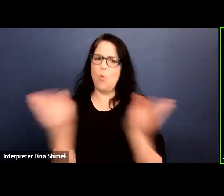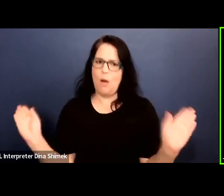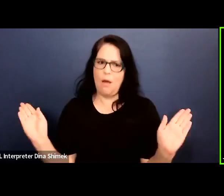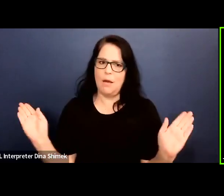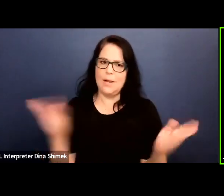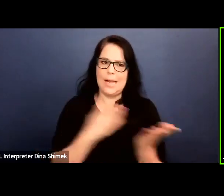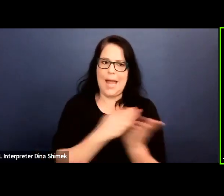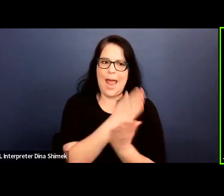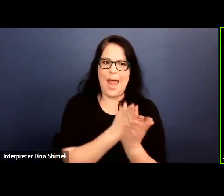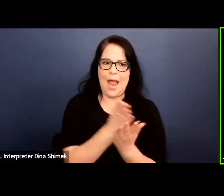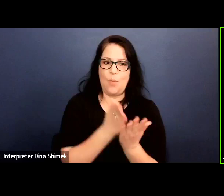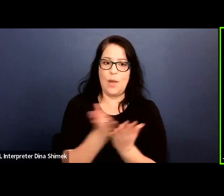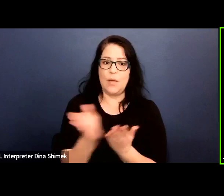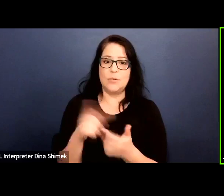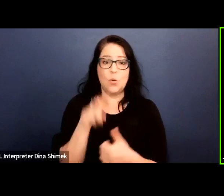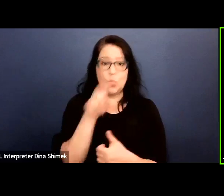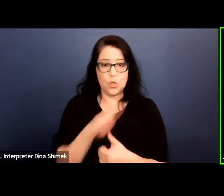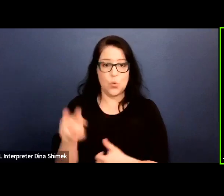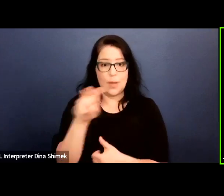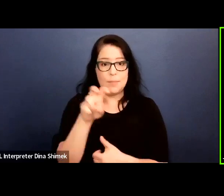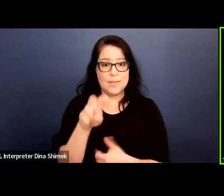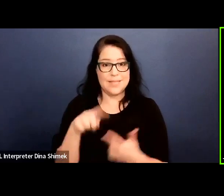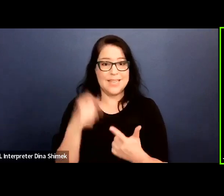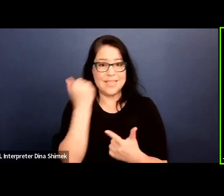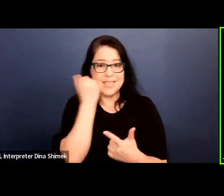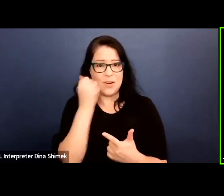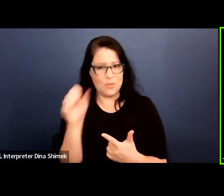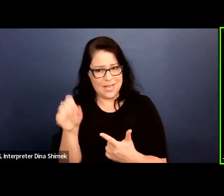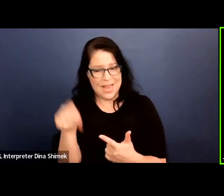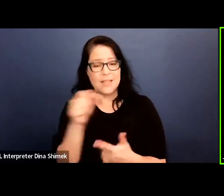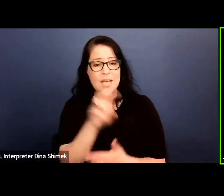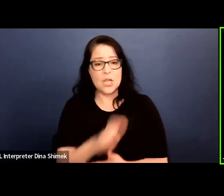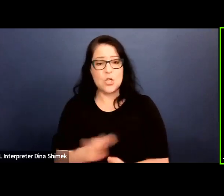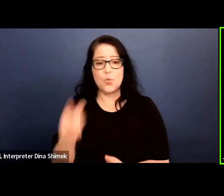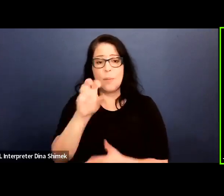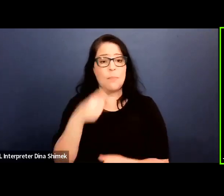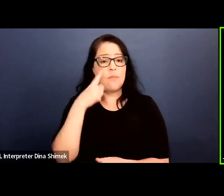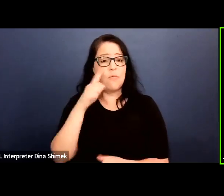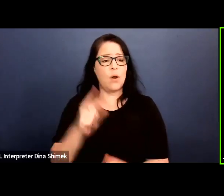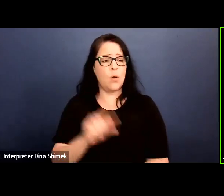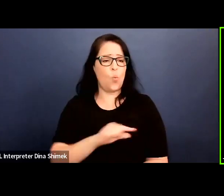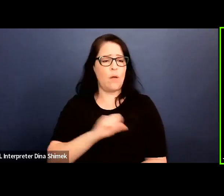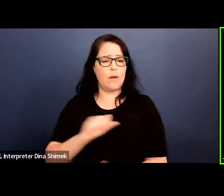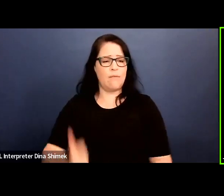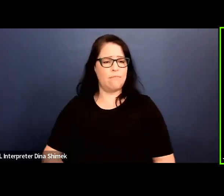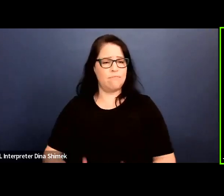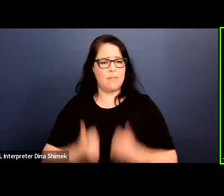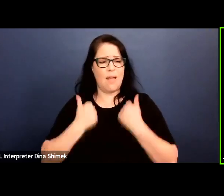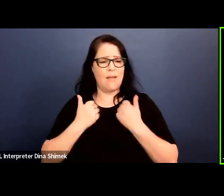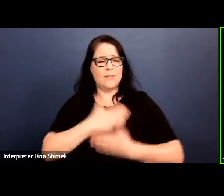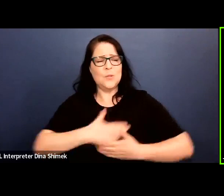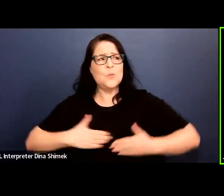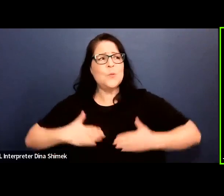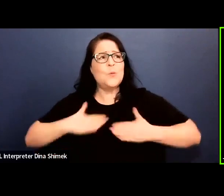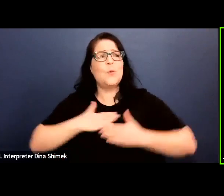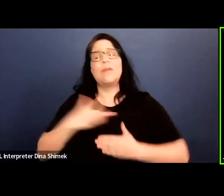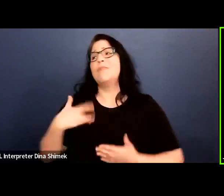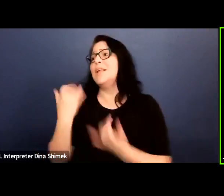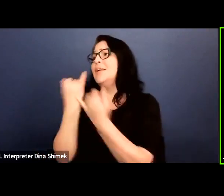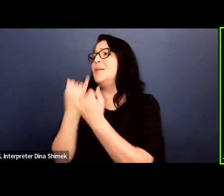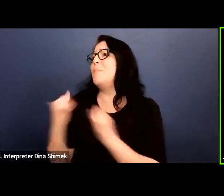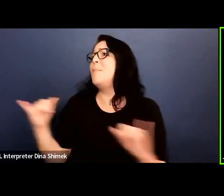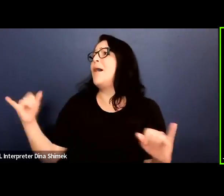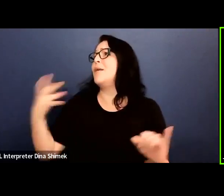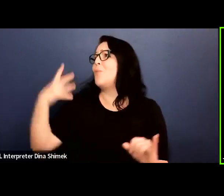they've said trips, dental. Yes, a trip could be a quality of life. That might be a sense of independence. It